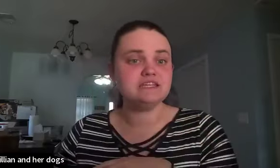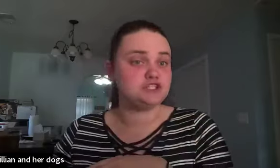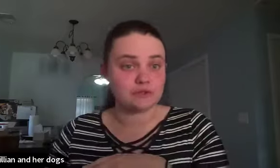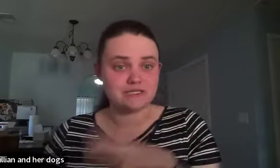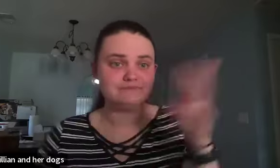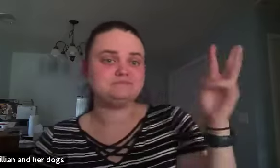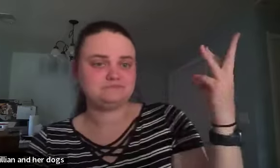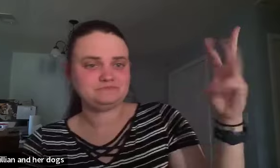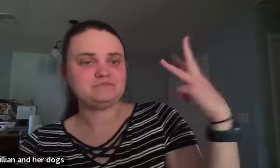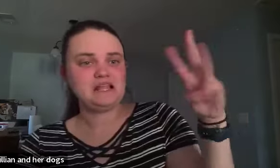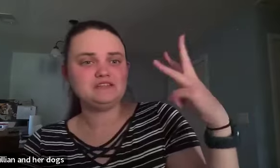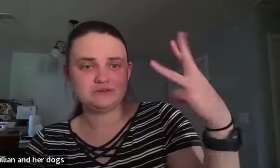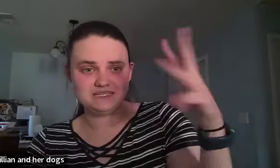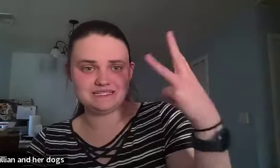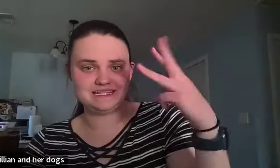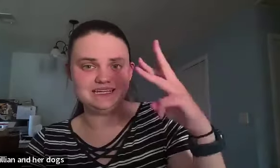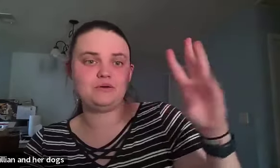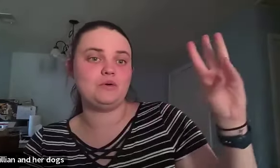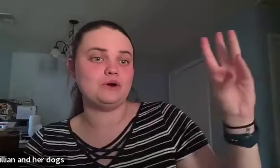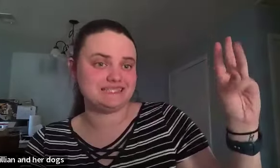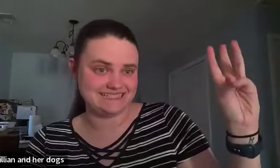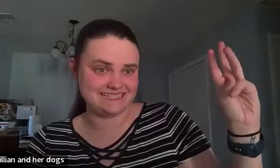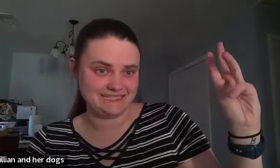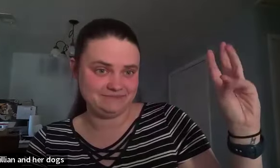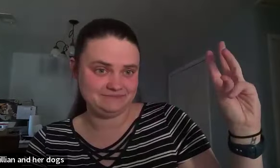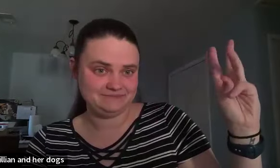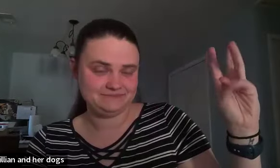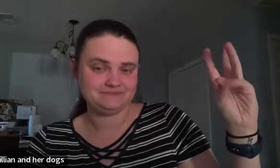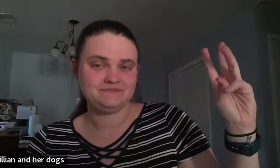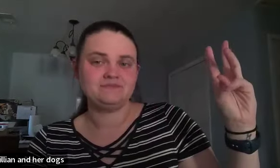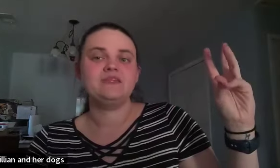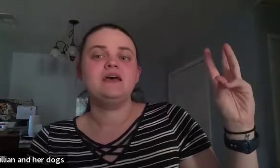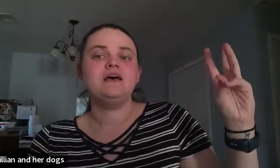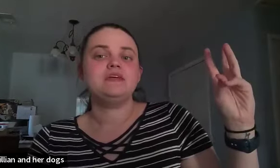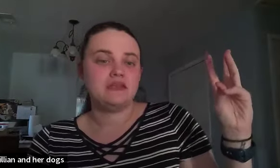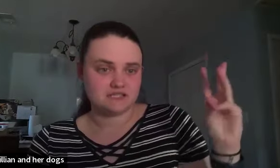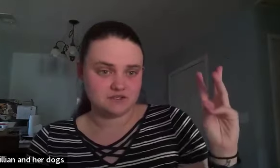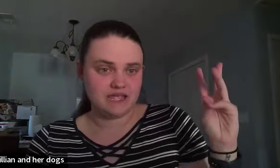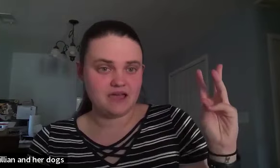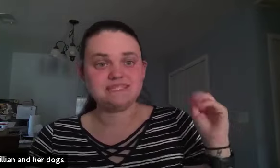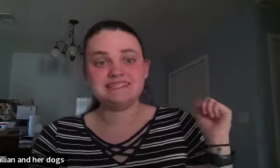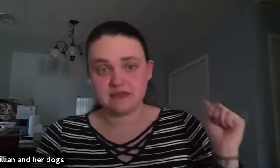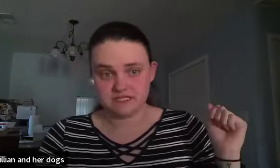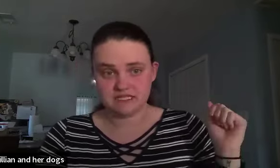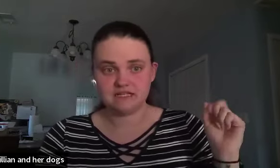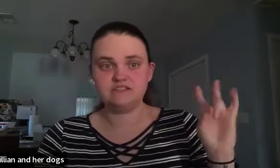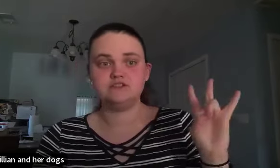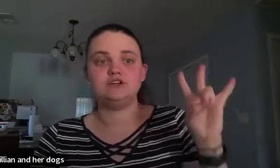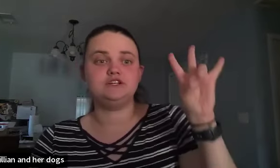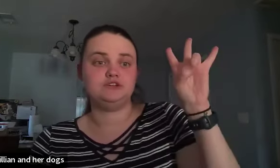It's a choice. So 16 or 16. The next one we have is 17. So you're going to do